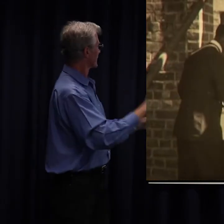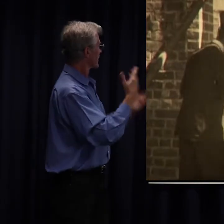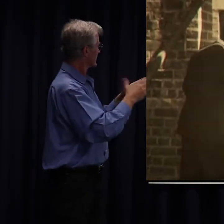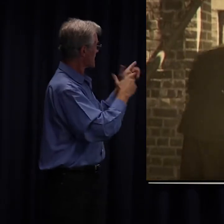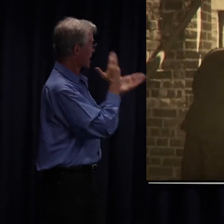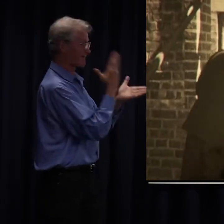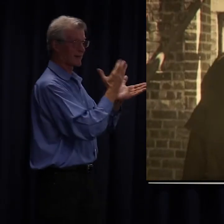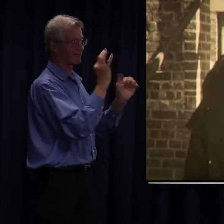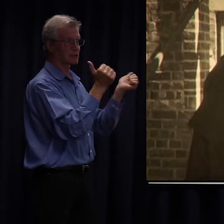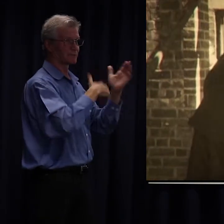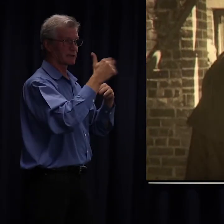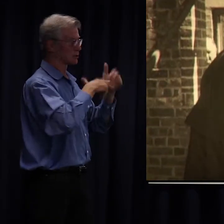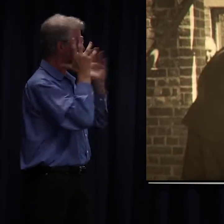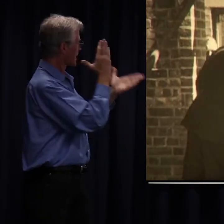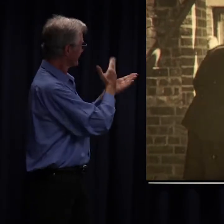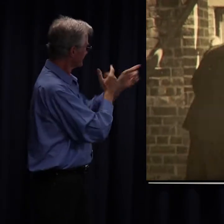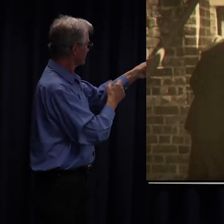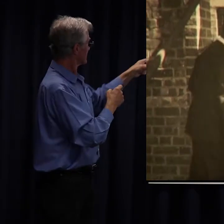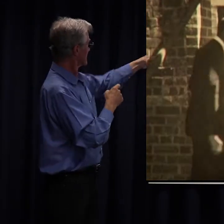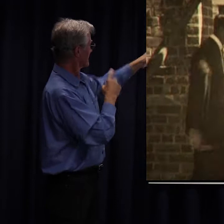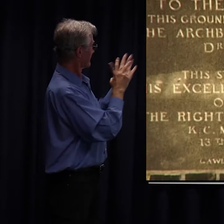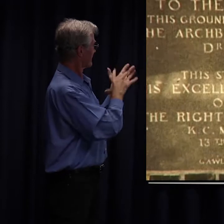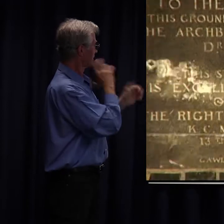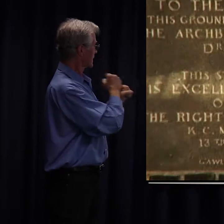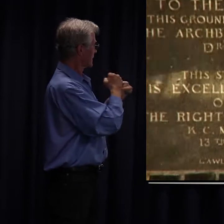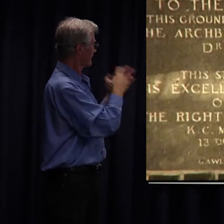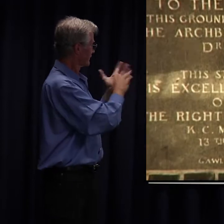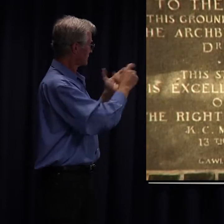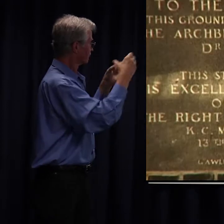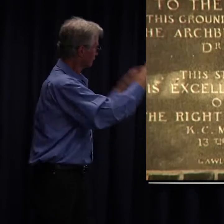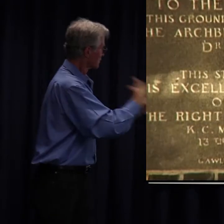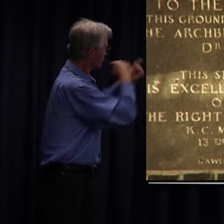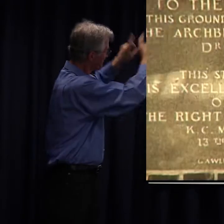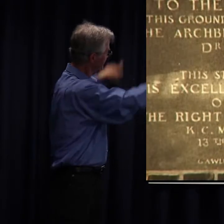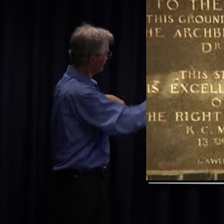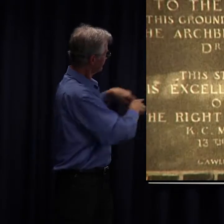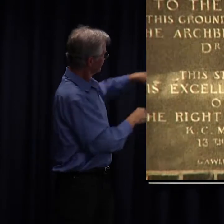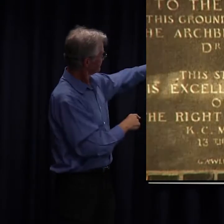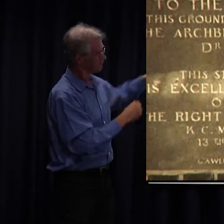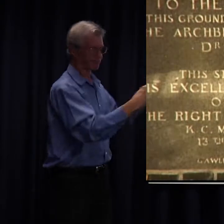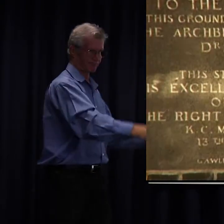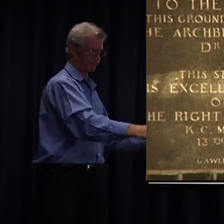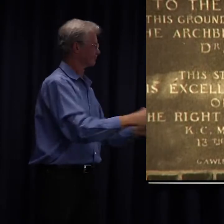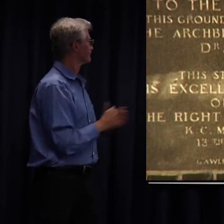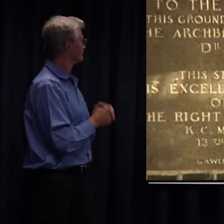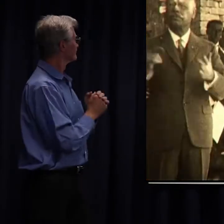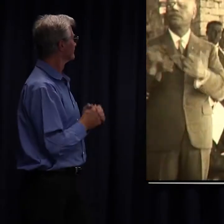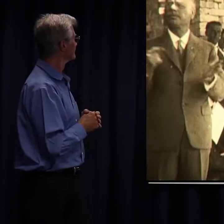And they're laying a stone, a plaque, because the building hadn't actually finished by the time they opened the building and